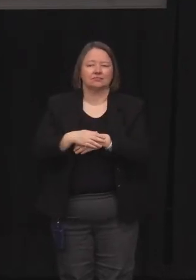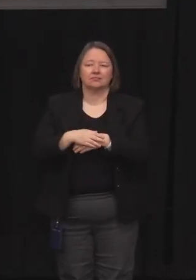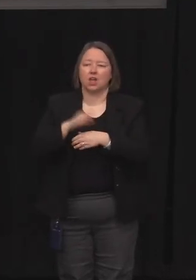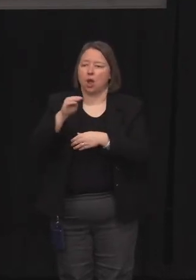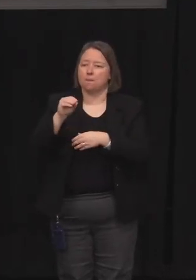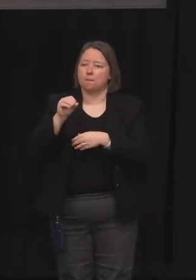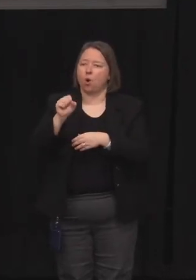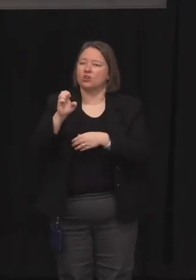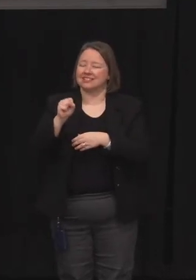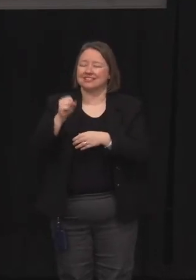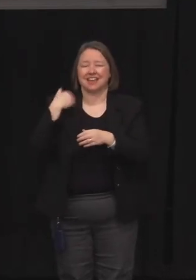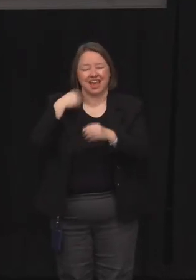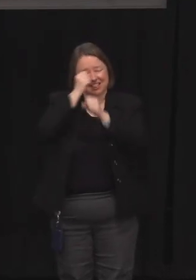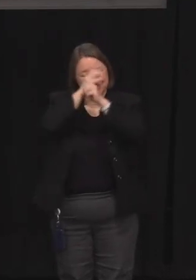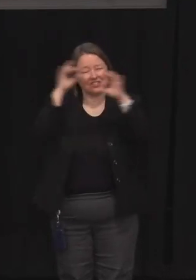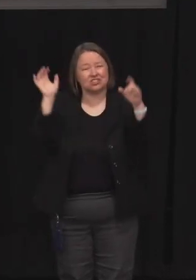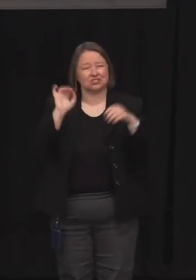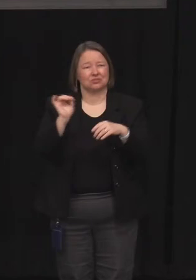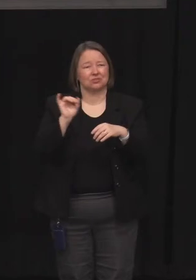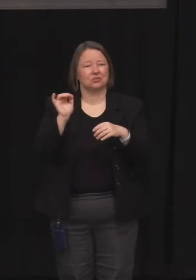Moses had that kind of vision. It was